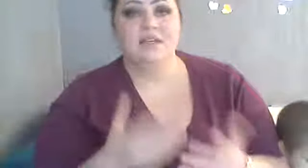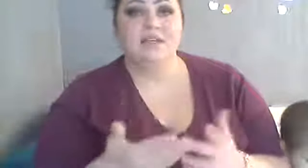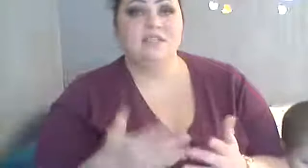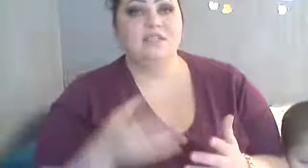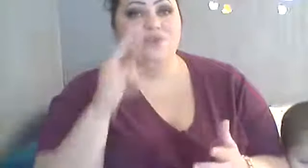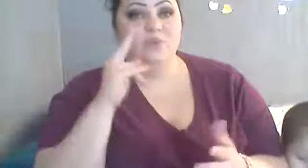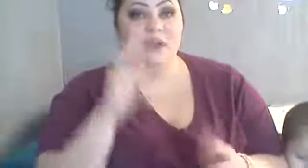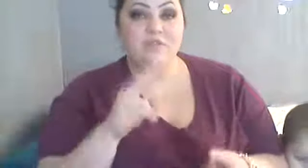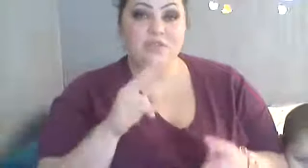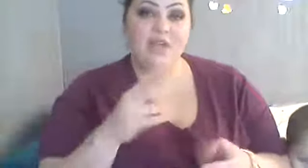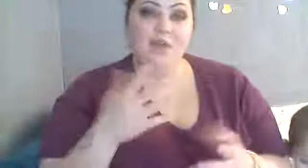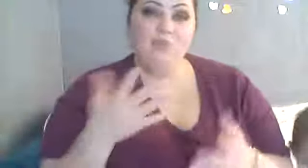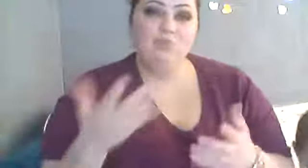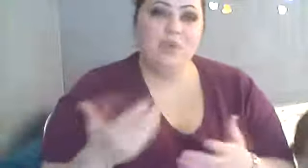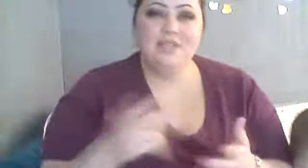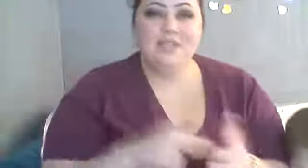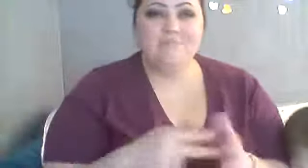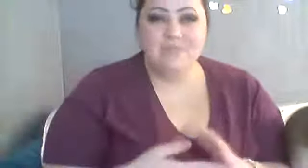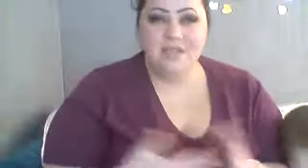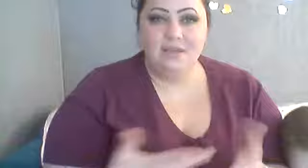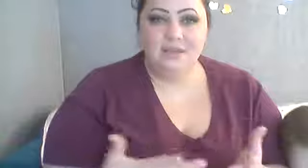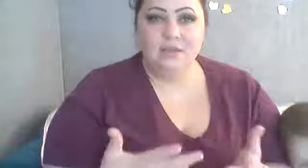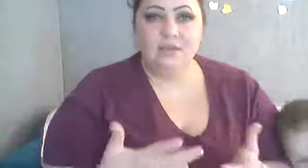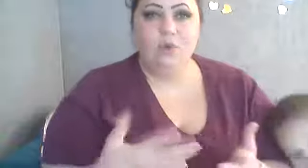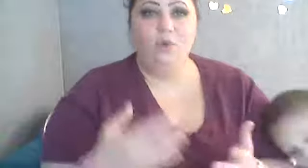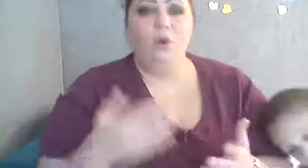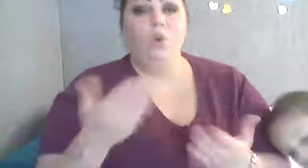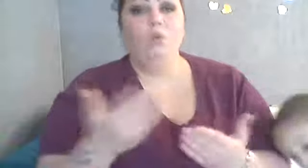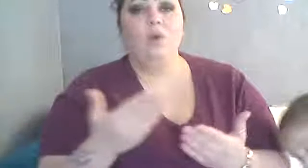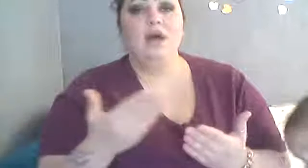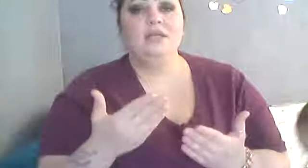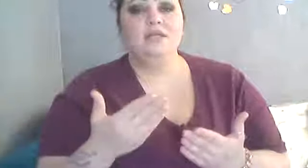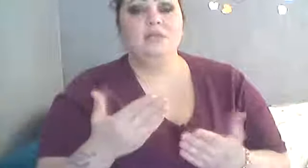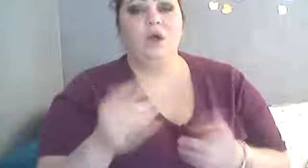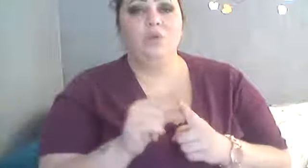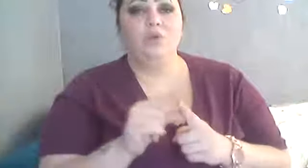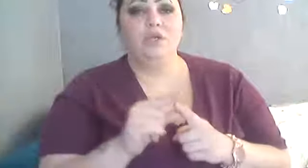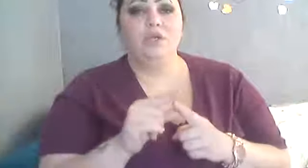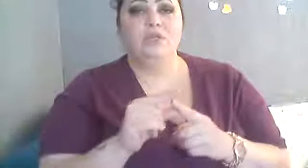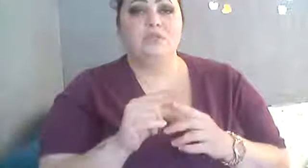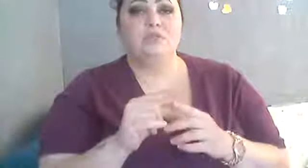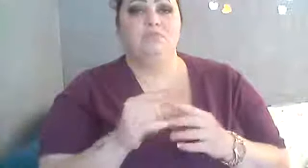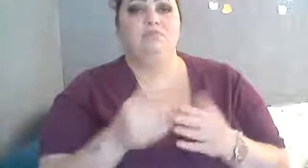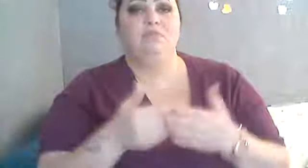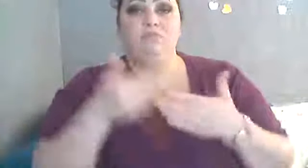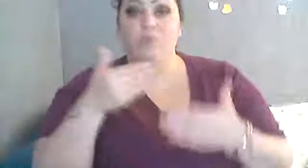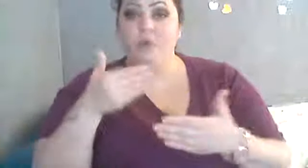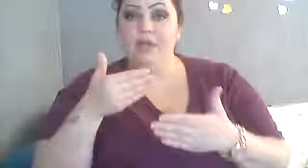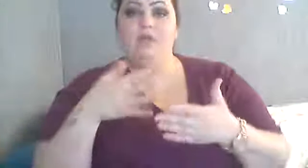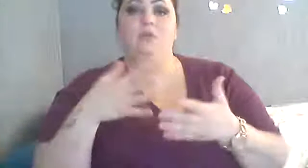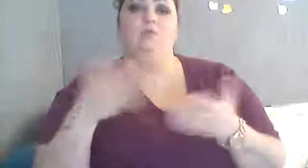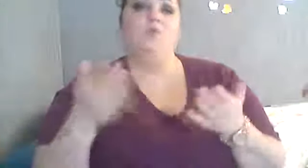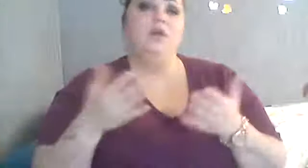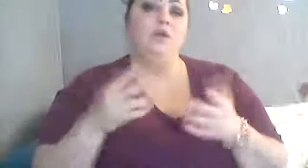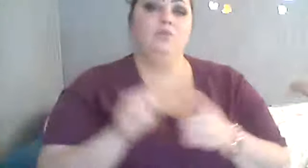See, so you would have to look at what does that mean? You know, what are the words before it and what are the